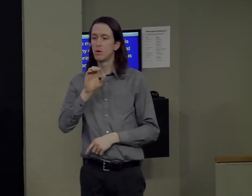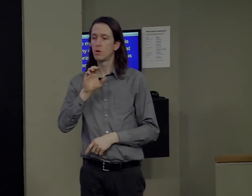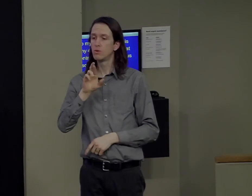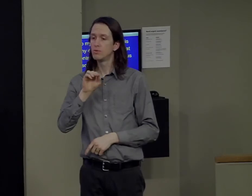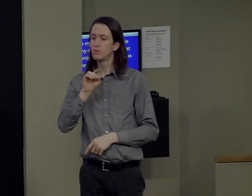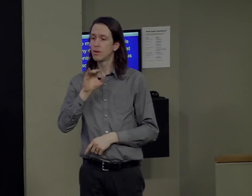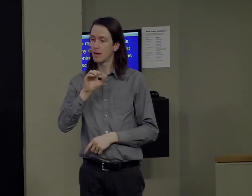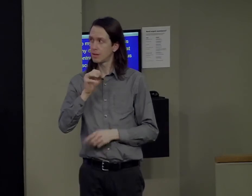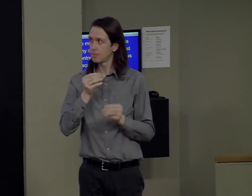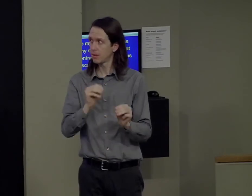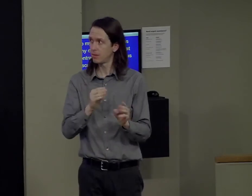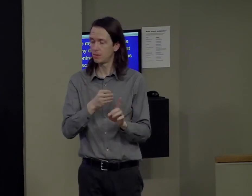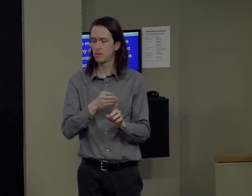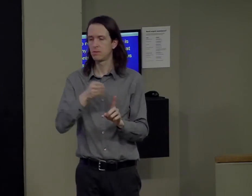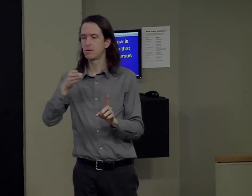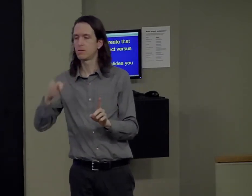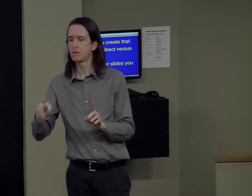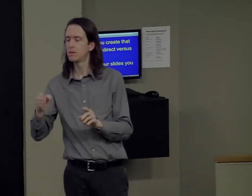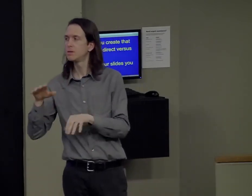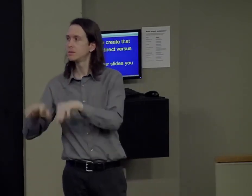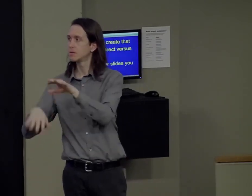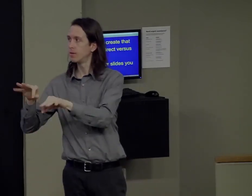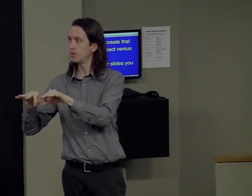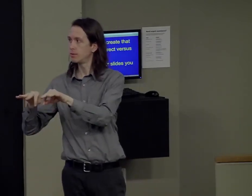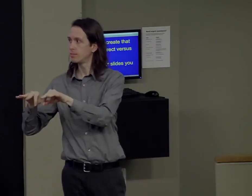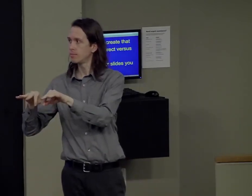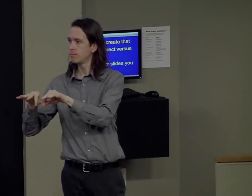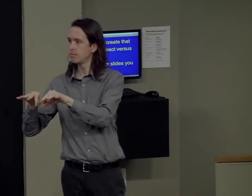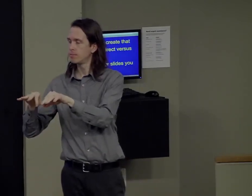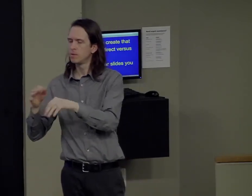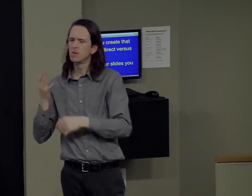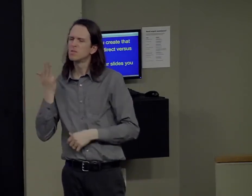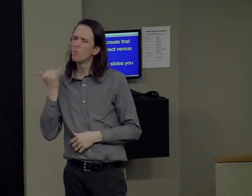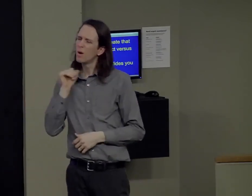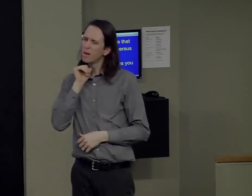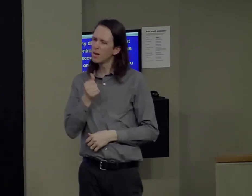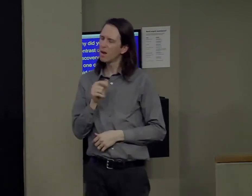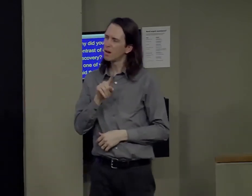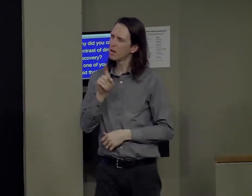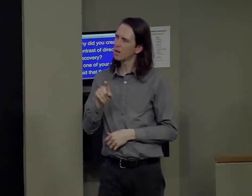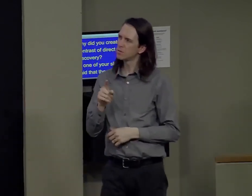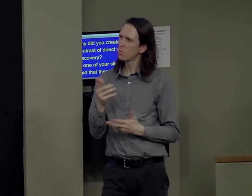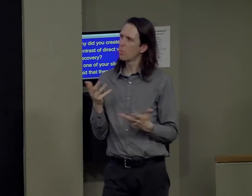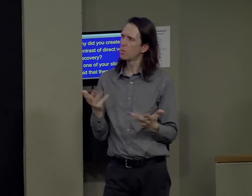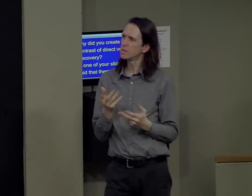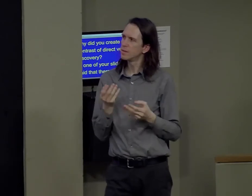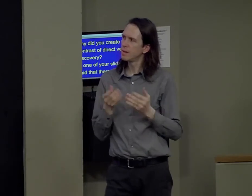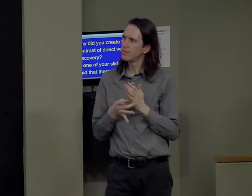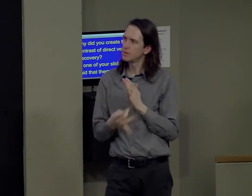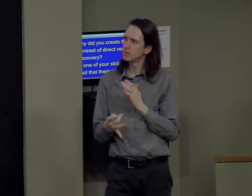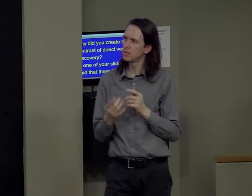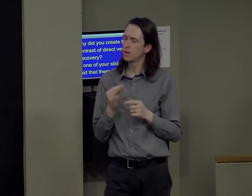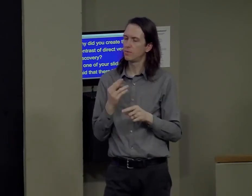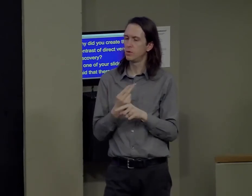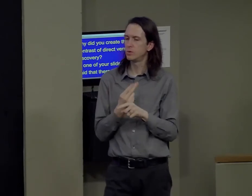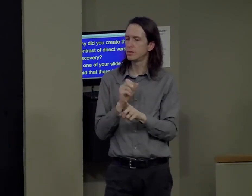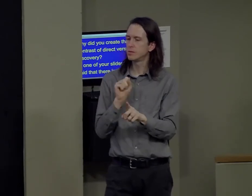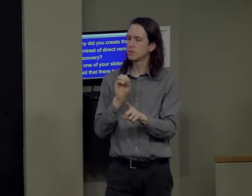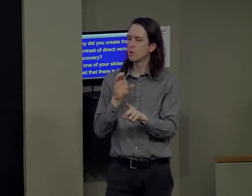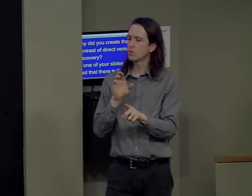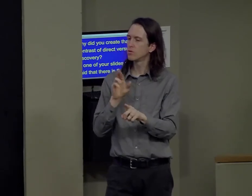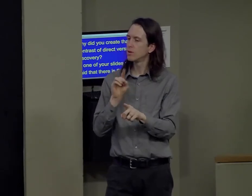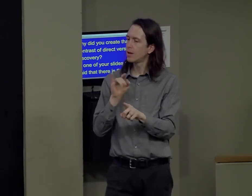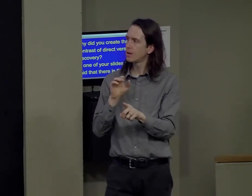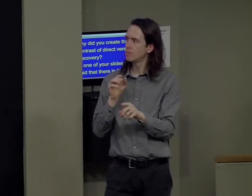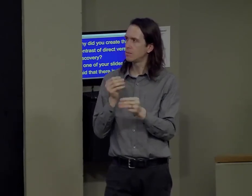that there is the direct Socratic method and discovery. Why did you not ask